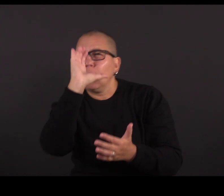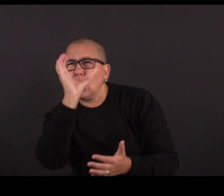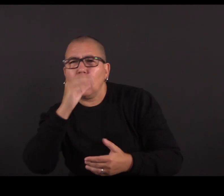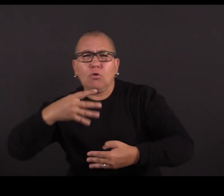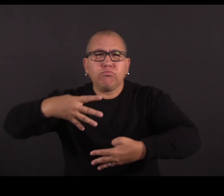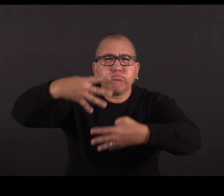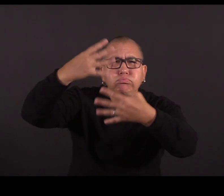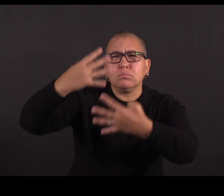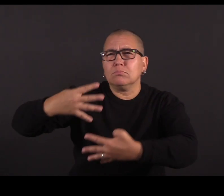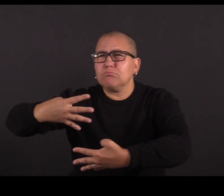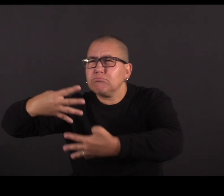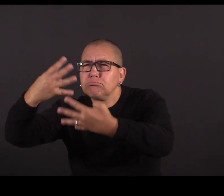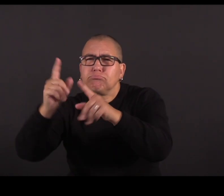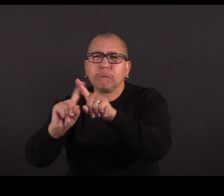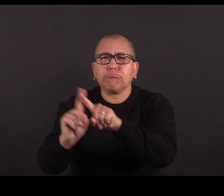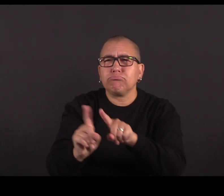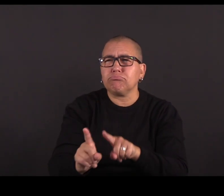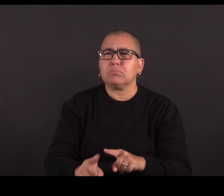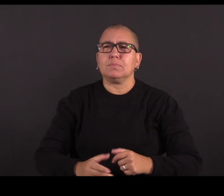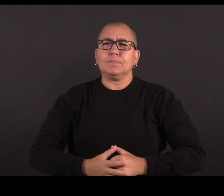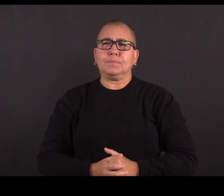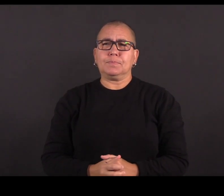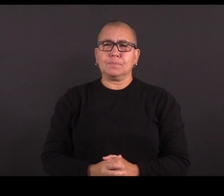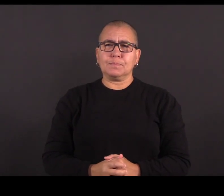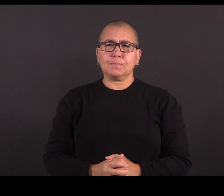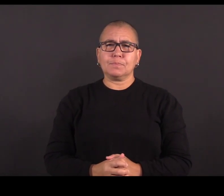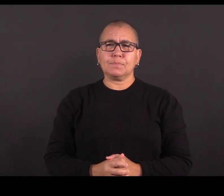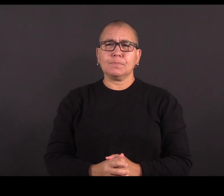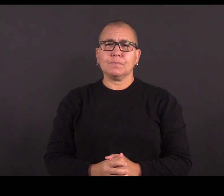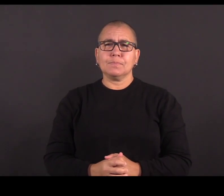though it must be done property by property.